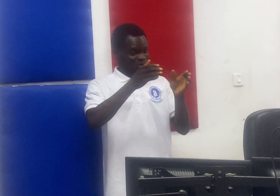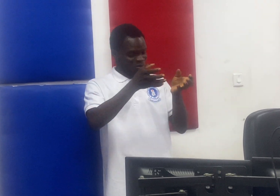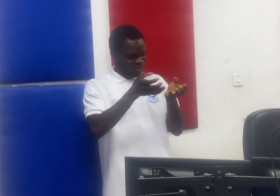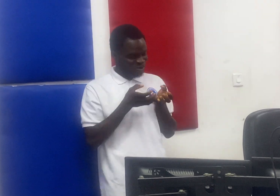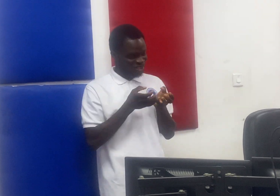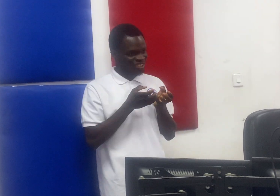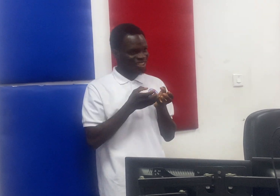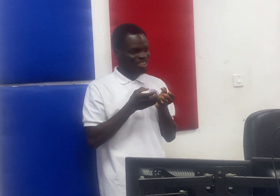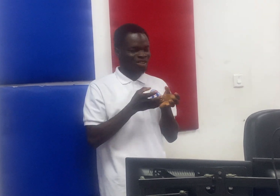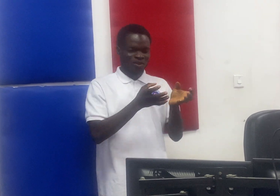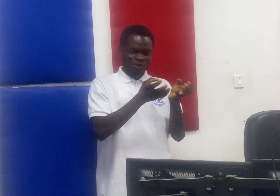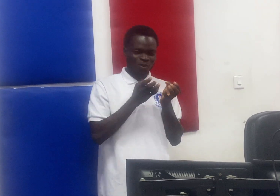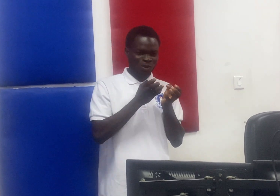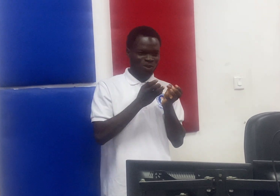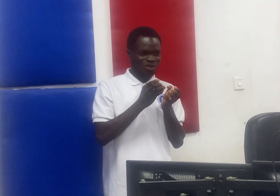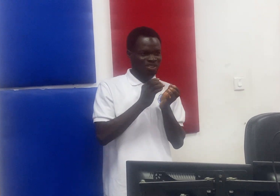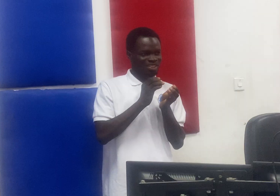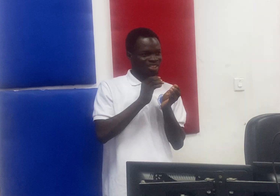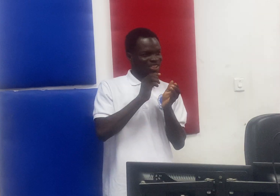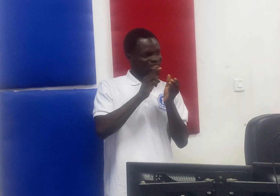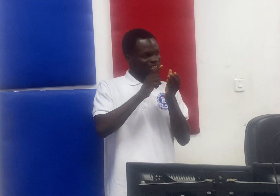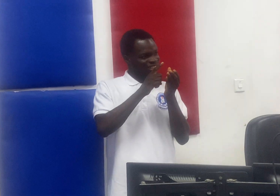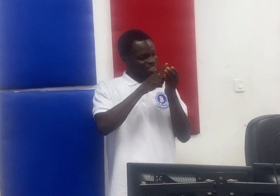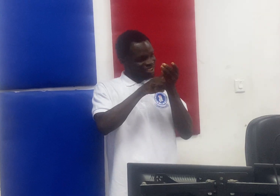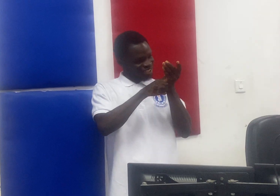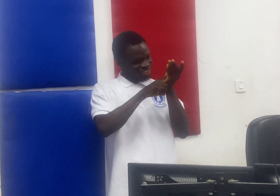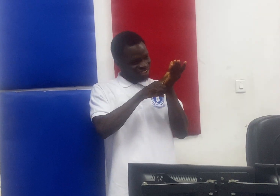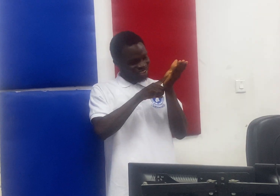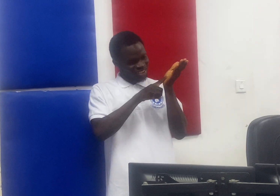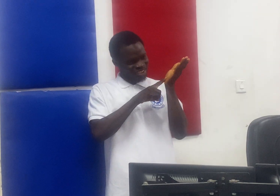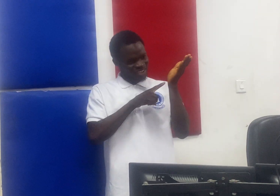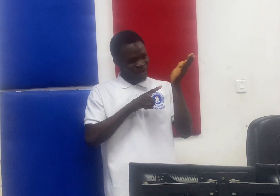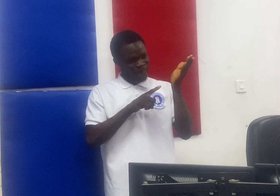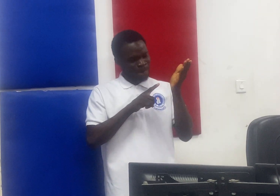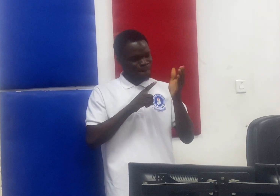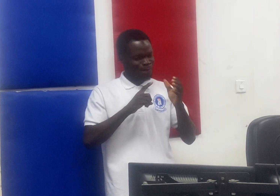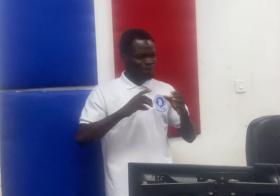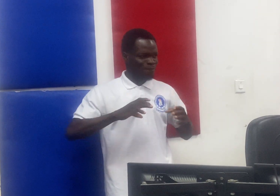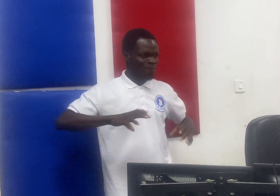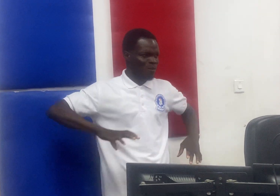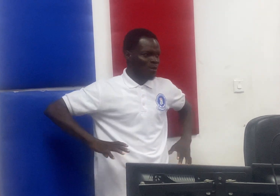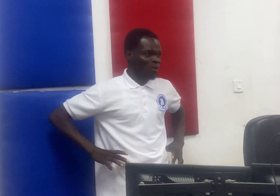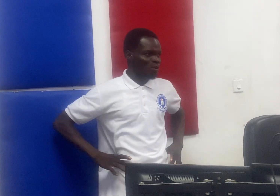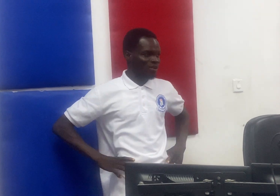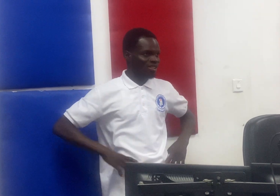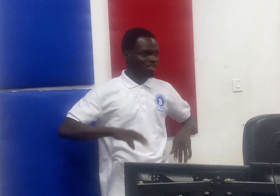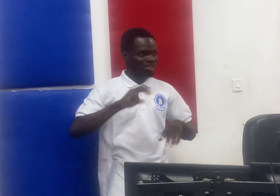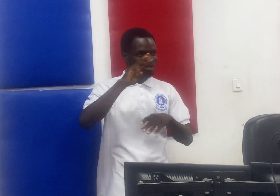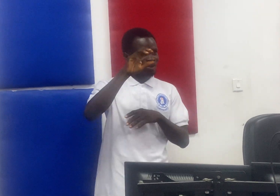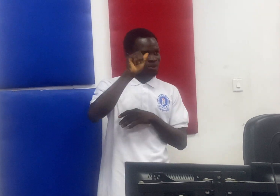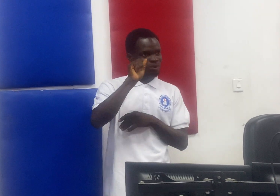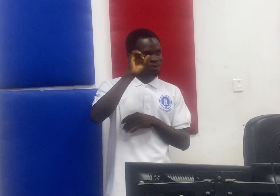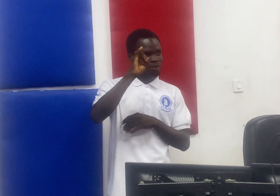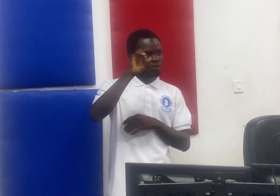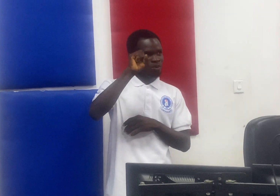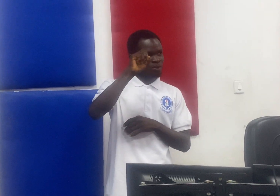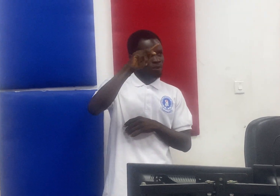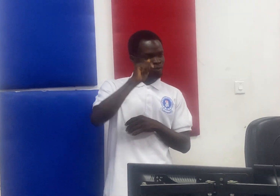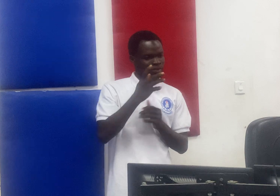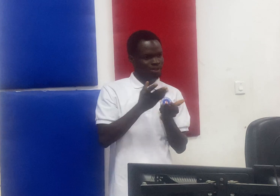has a taste there. But because of the stereotype, this thing is not able to go forward, and it is affecting him. It